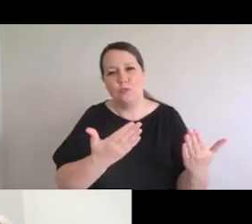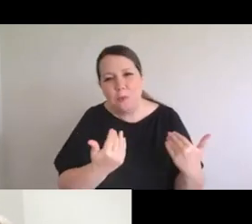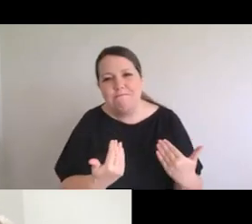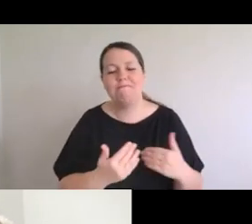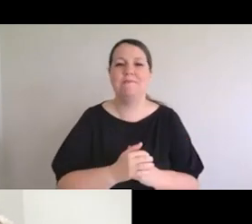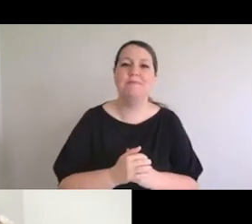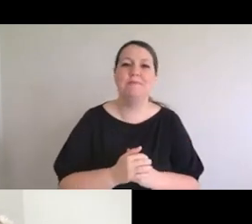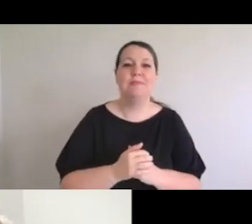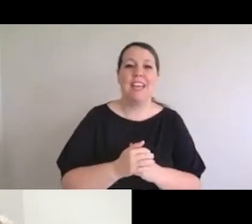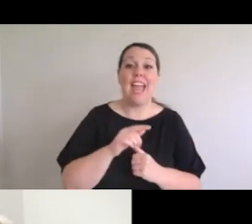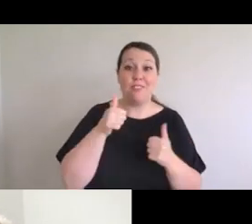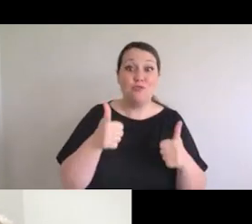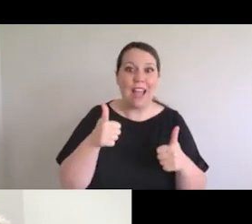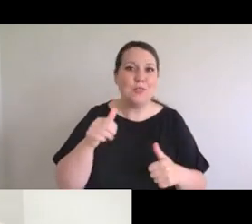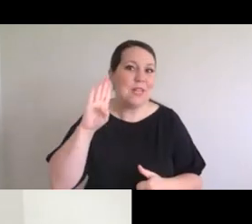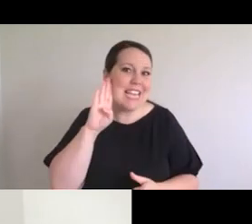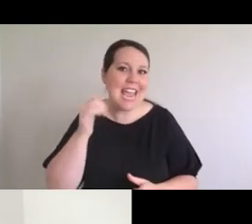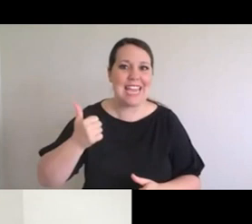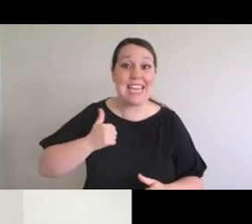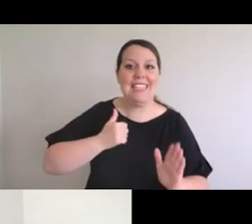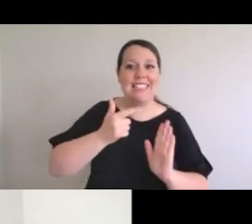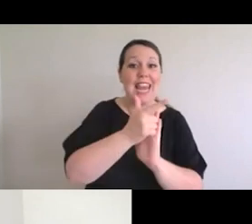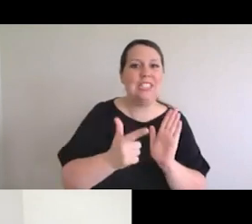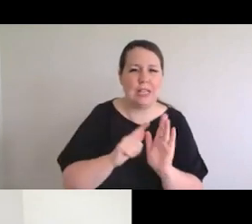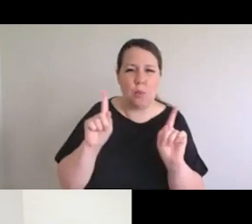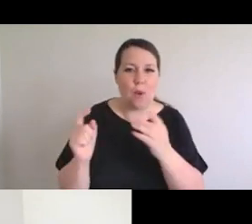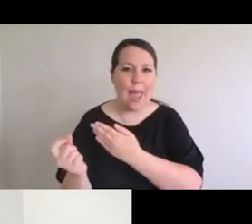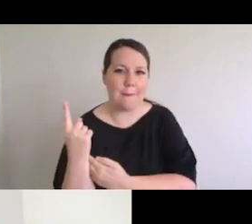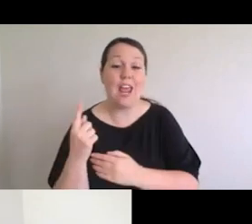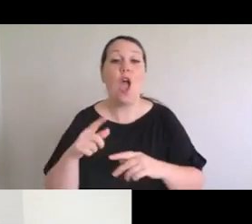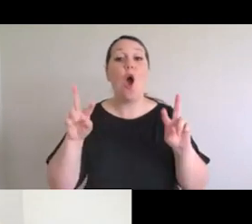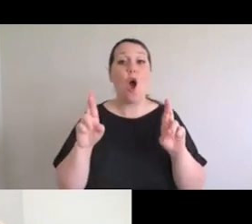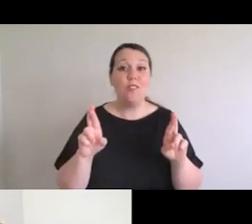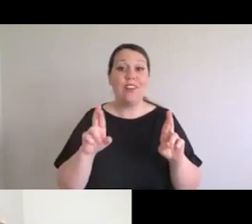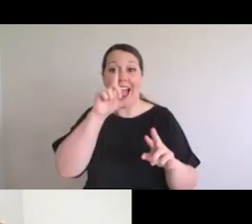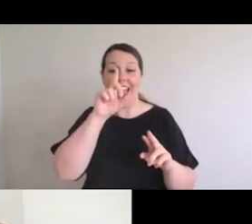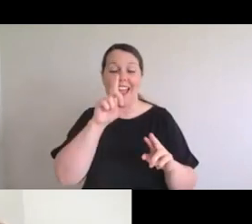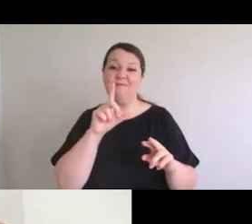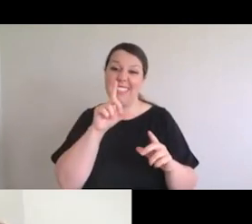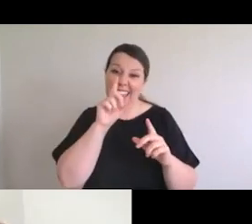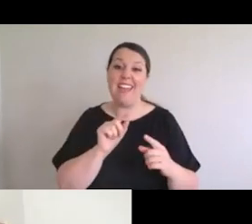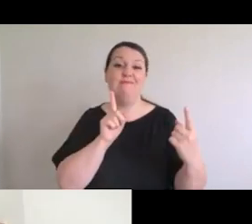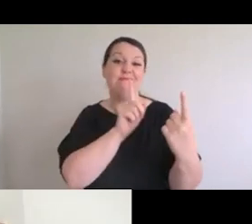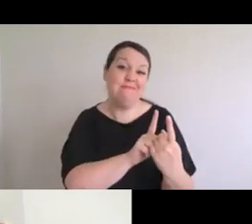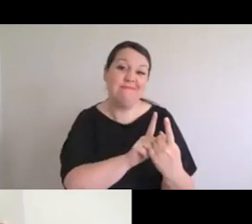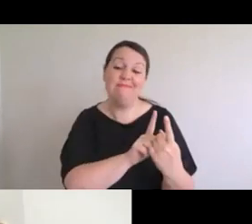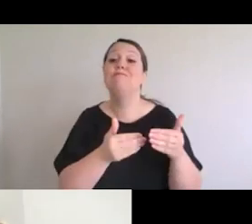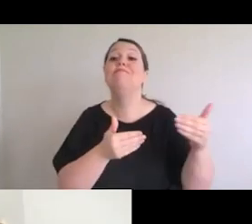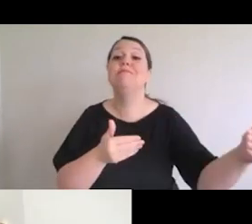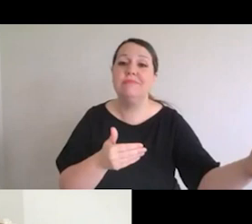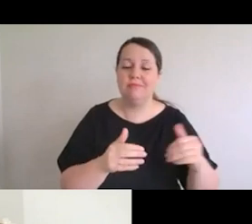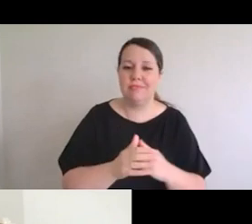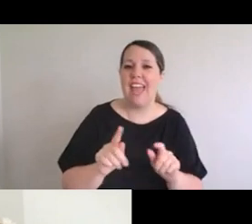to hopefully seeing you in person sometime in the near future. Anya, I also want to acknowledge her sharing the fact that